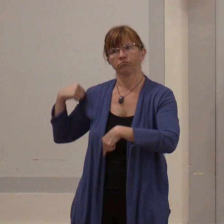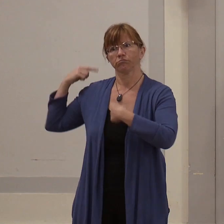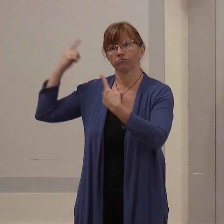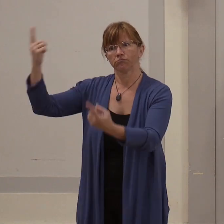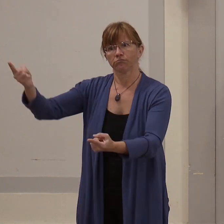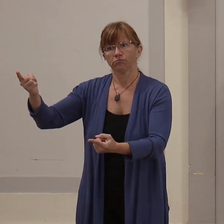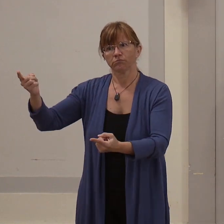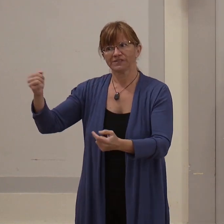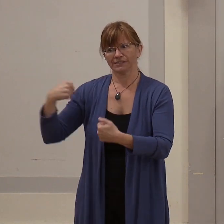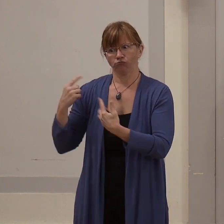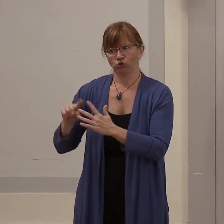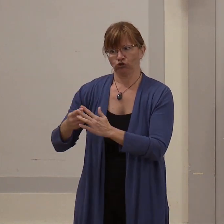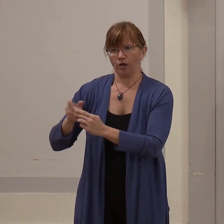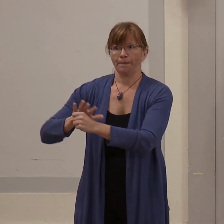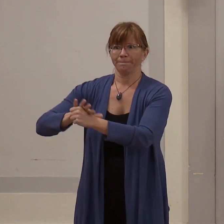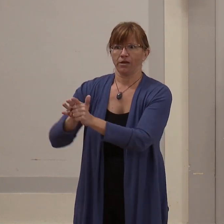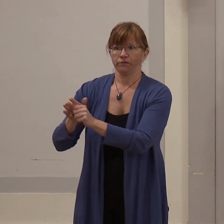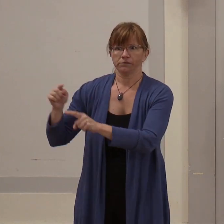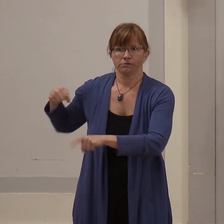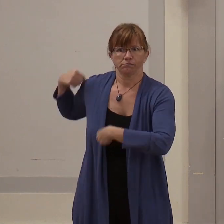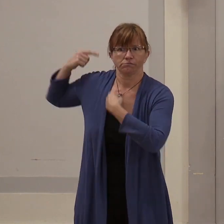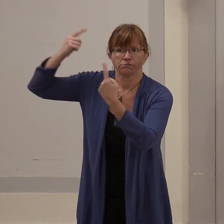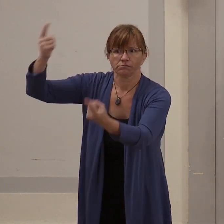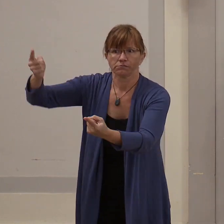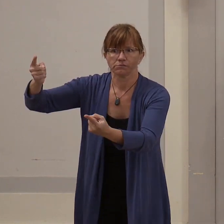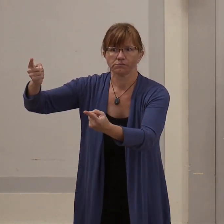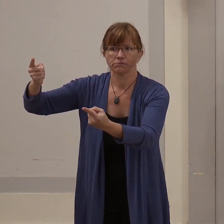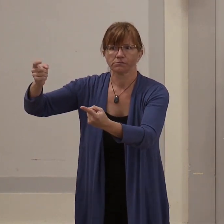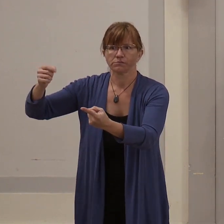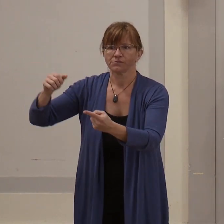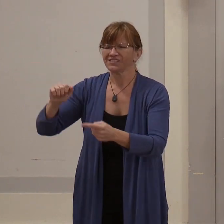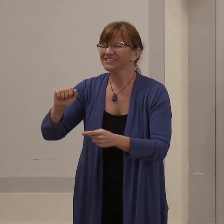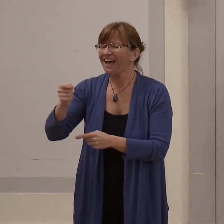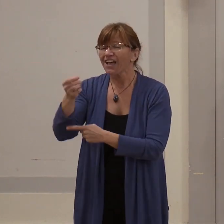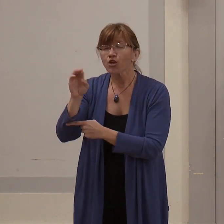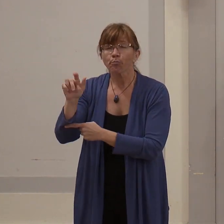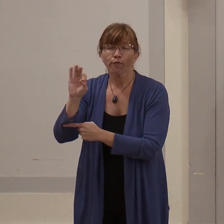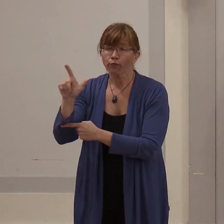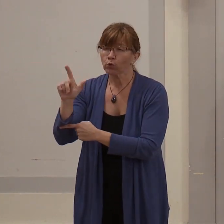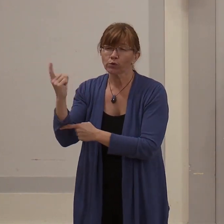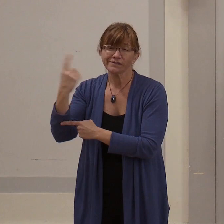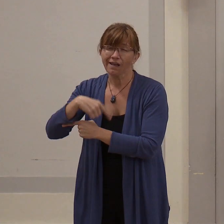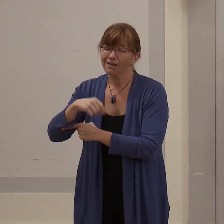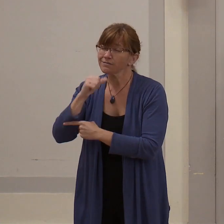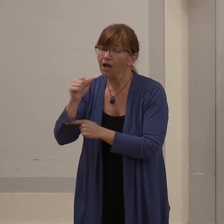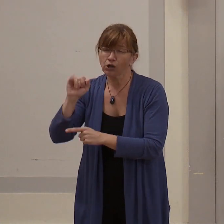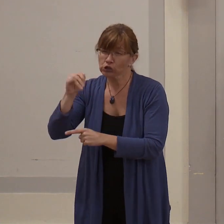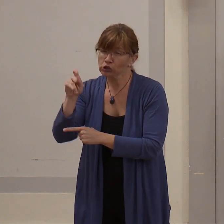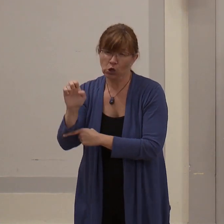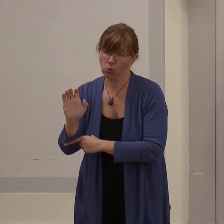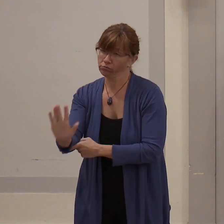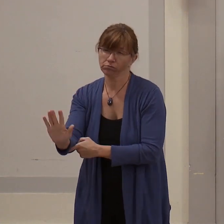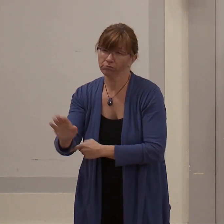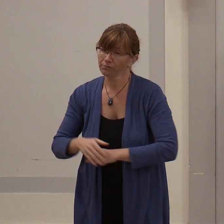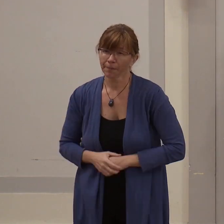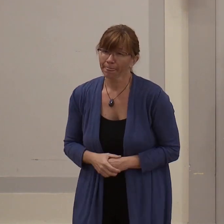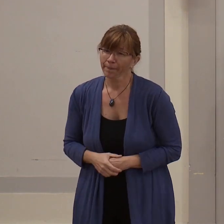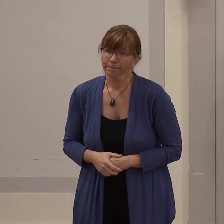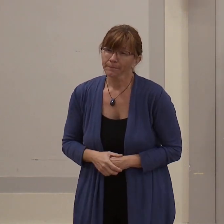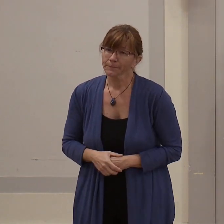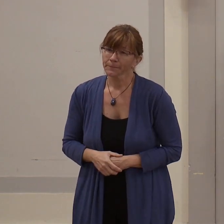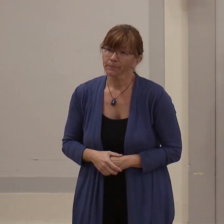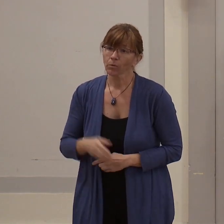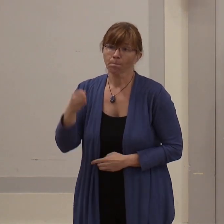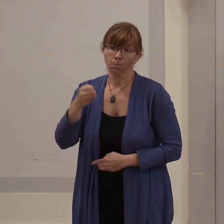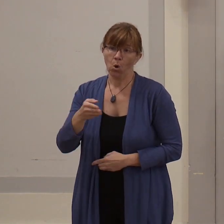And this is not an April Fool's joke. Baltimore residents now have access to a one-stop